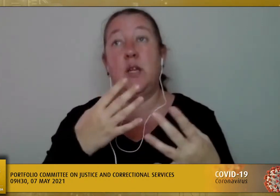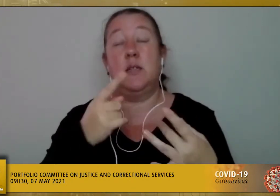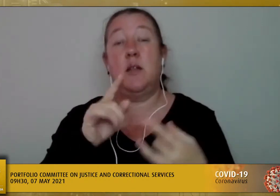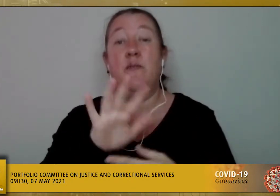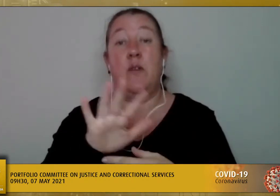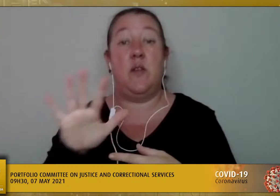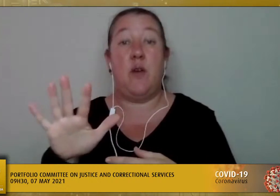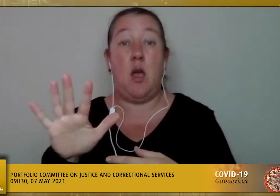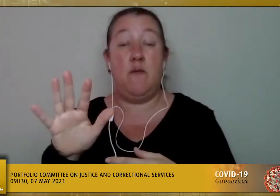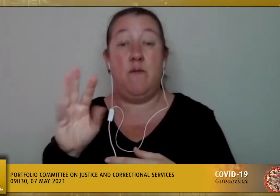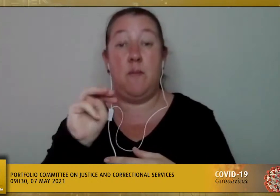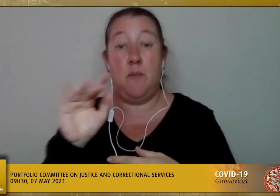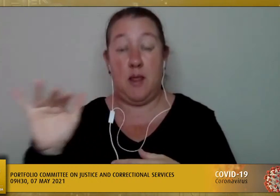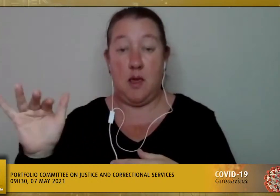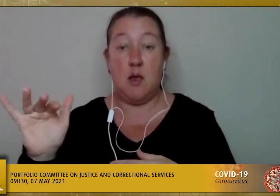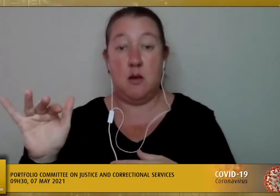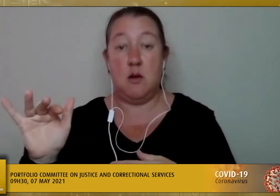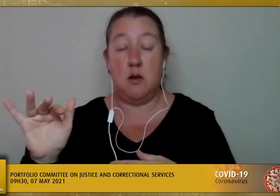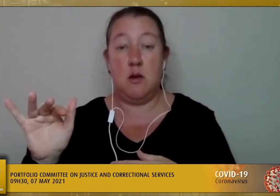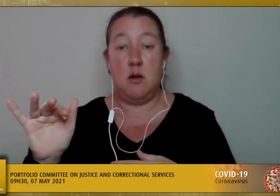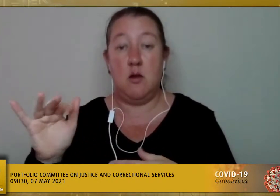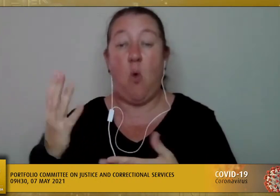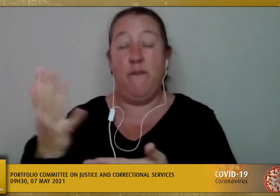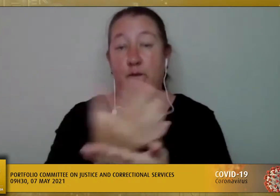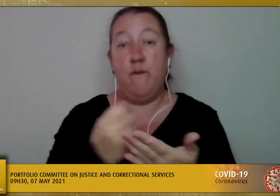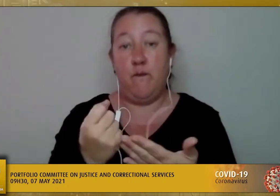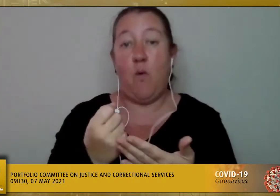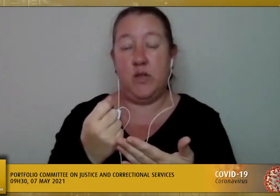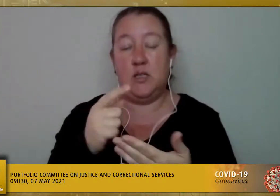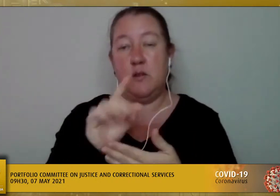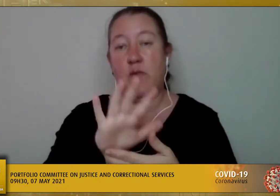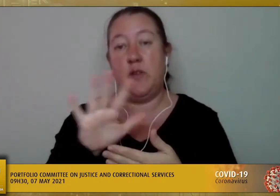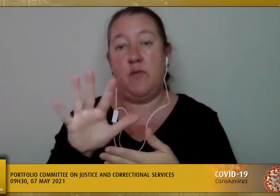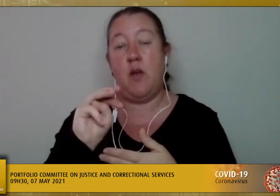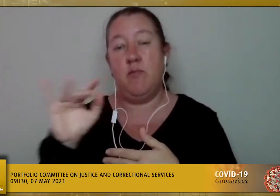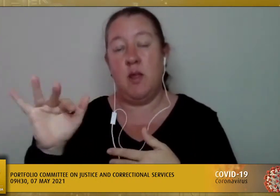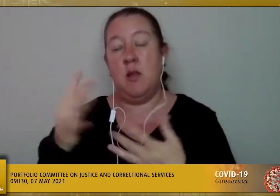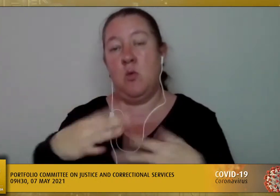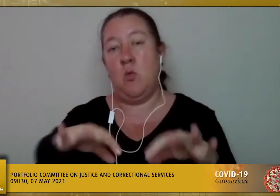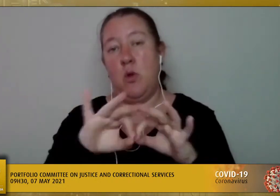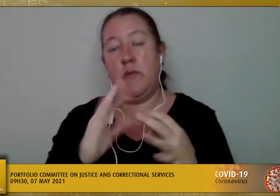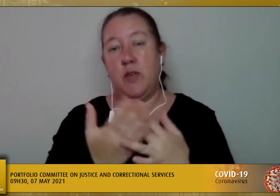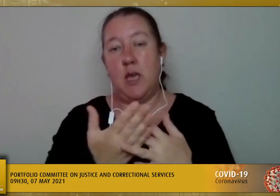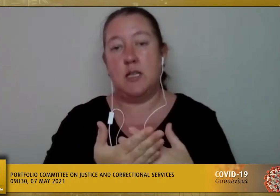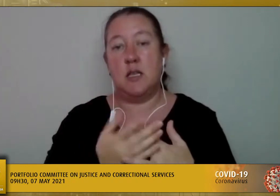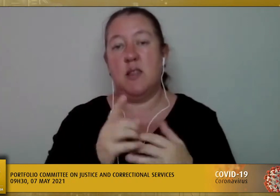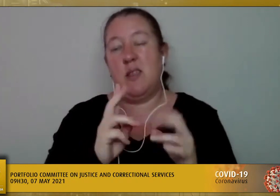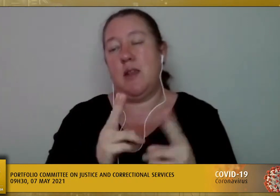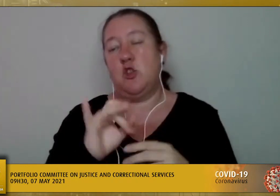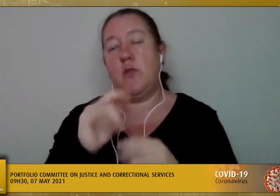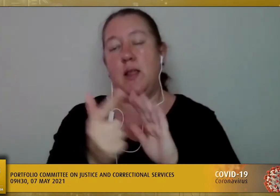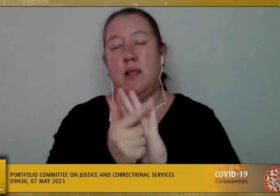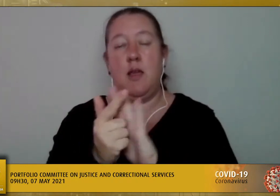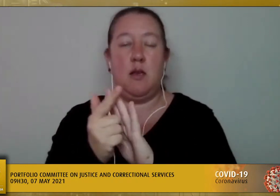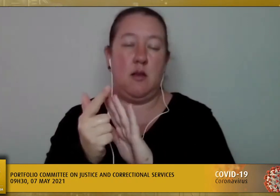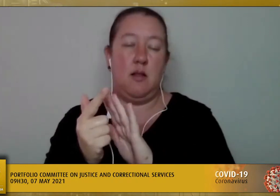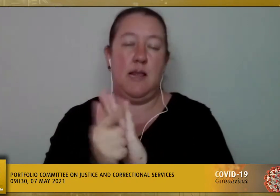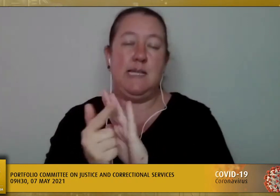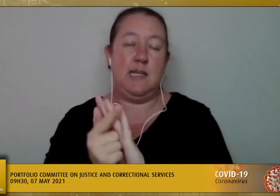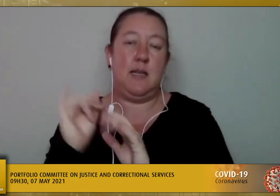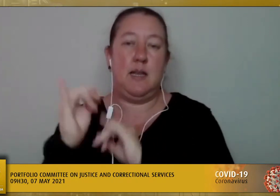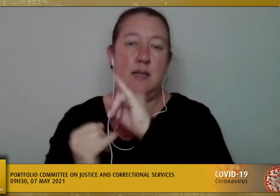million of um of cases that that way of the nature of illicit International flows